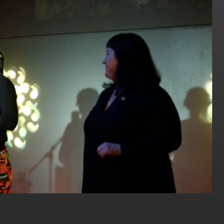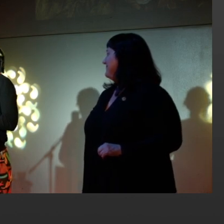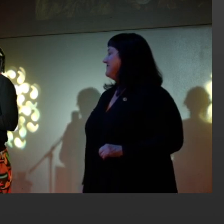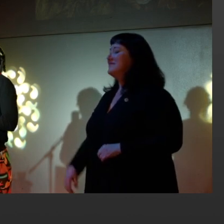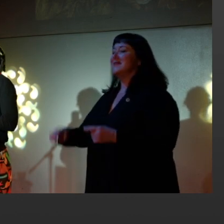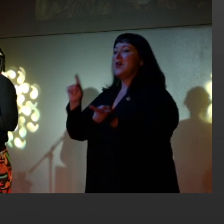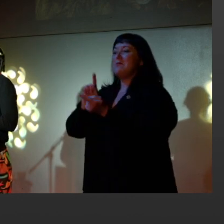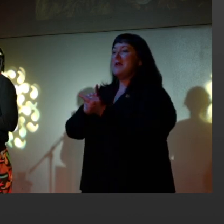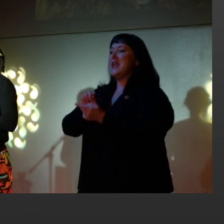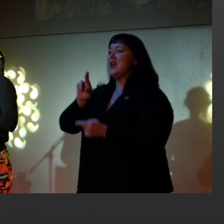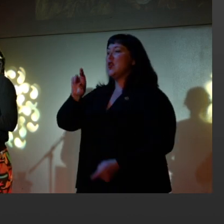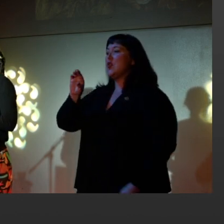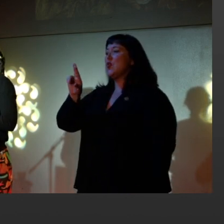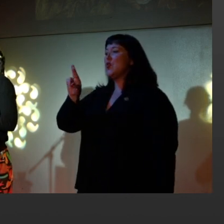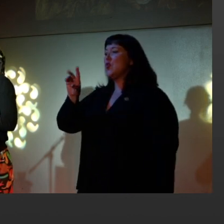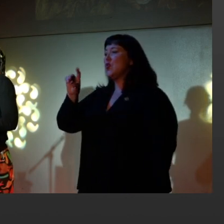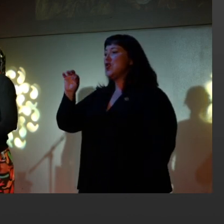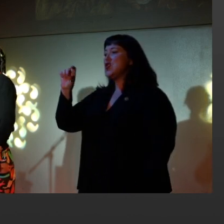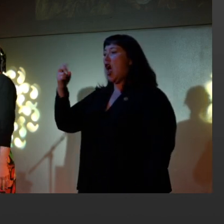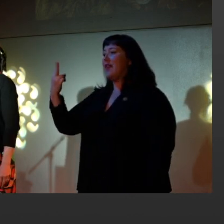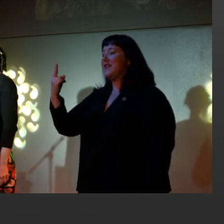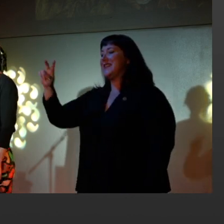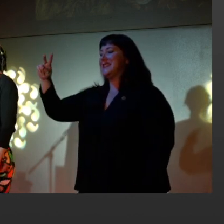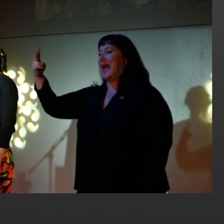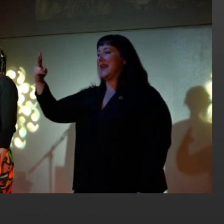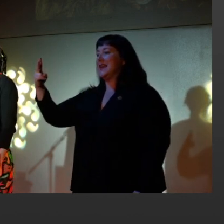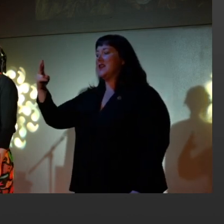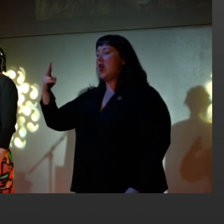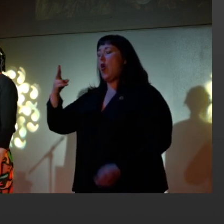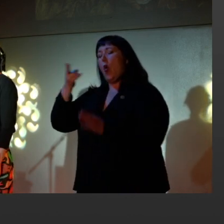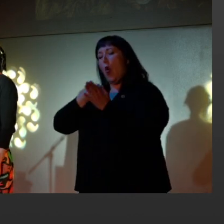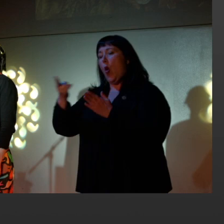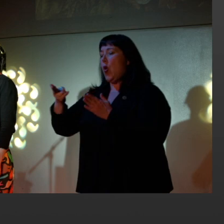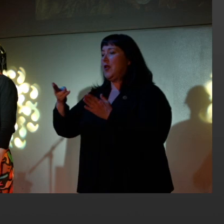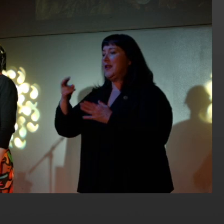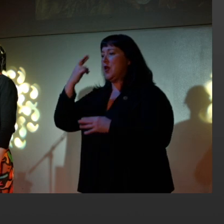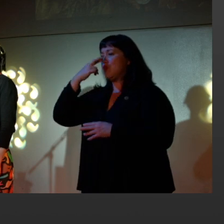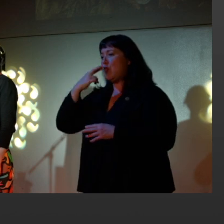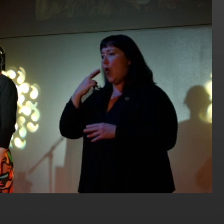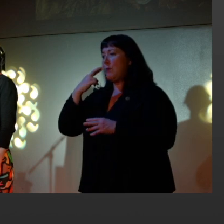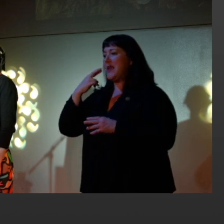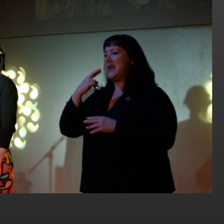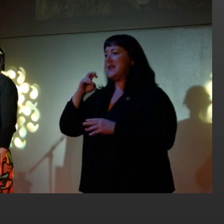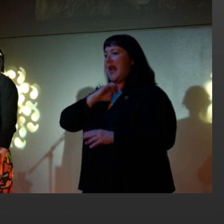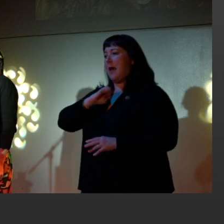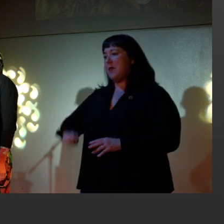Meet Rudolf II, Holy Roman Emperor of the 16th century.